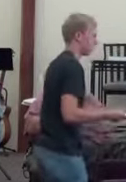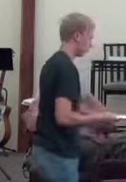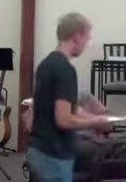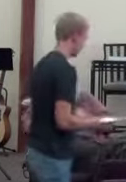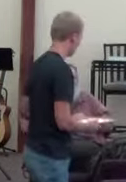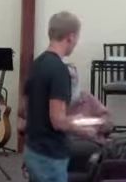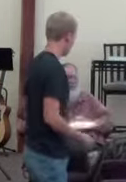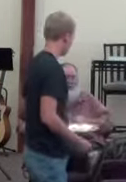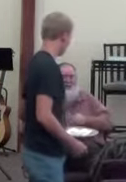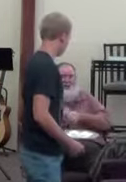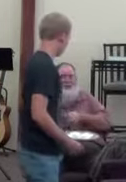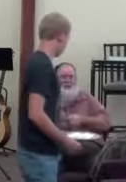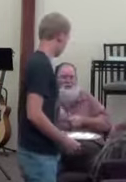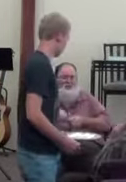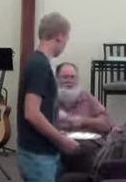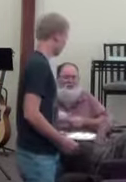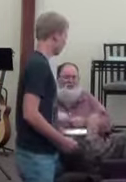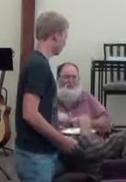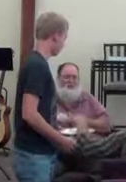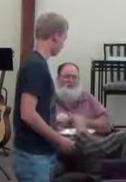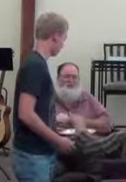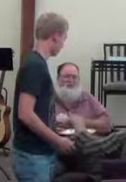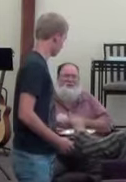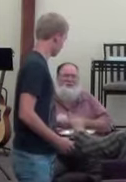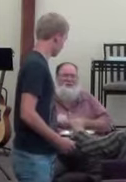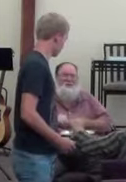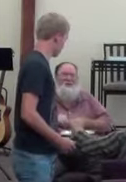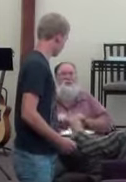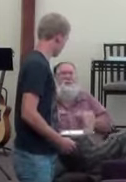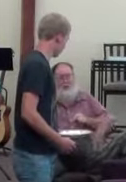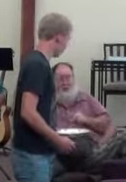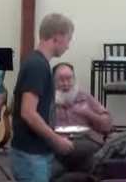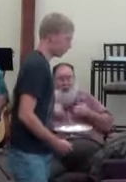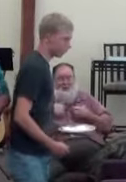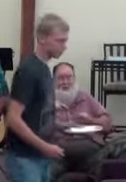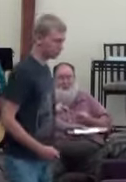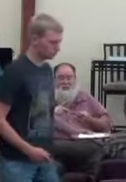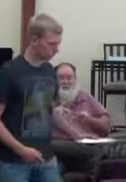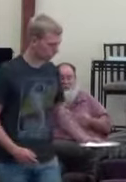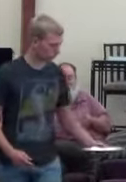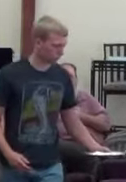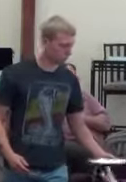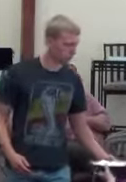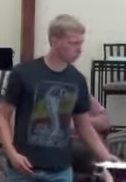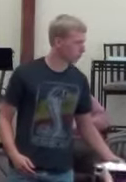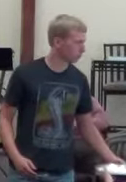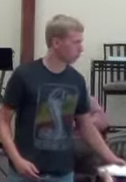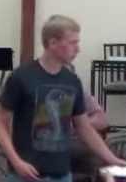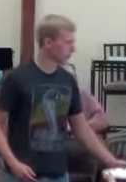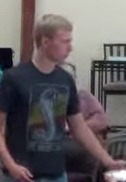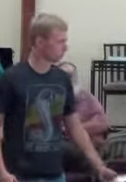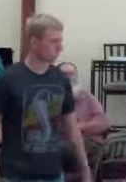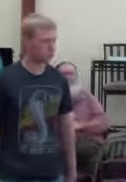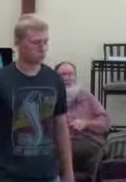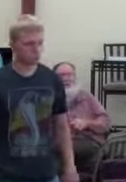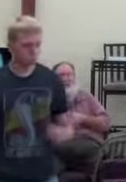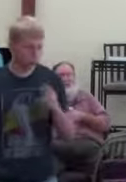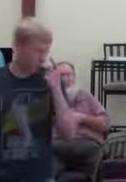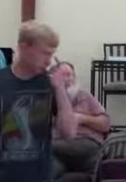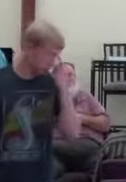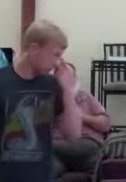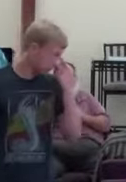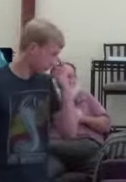But God had the perfect plan in place, and I'm so thankful. It says, in the beginning was the Word. The